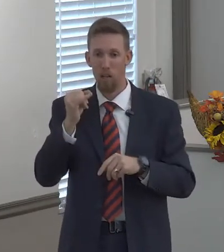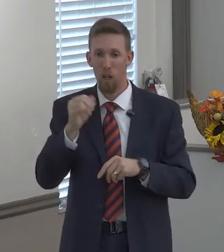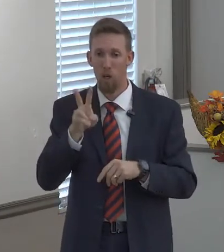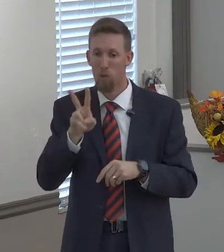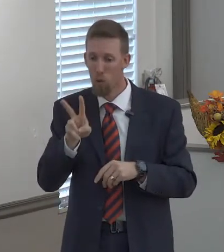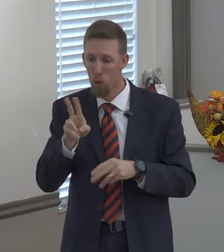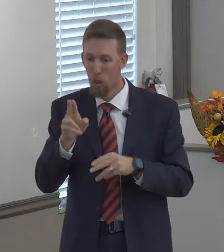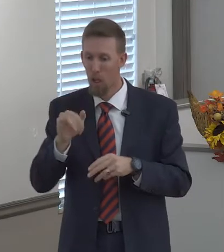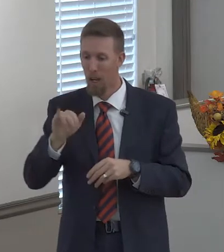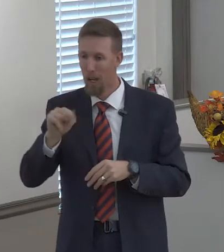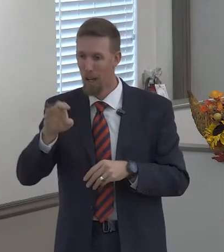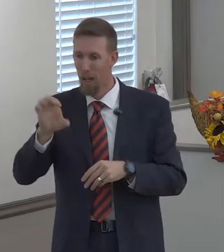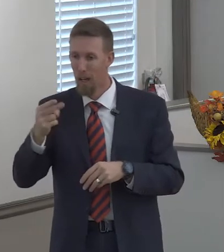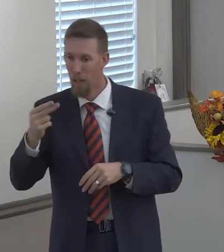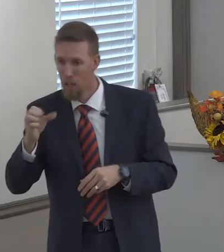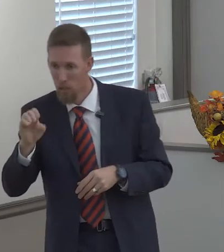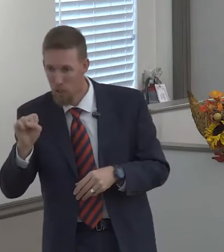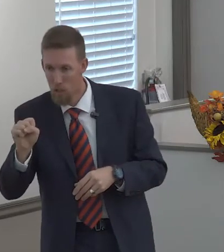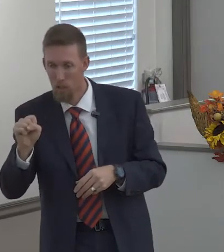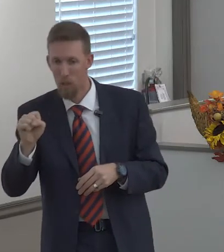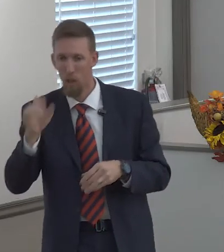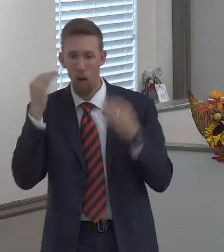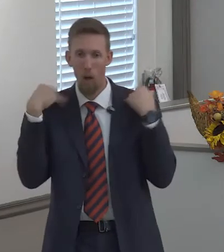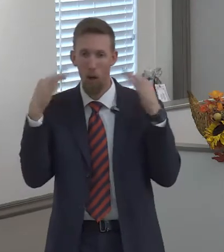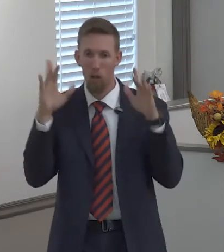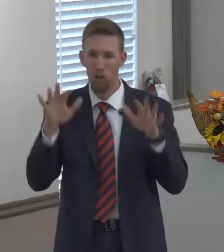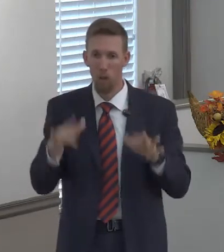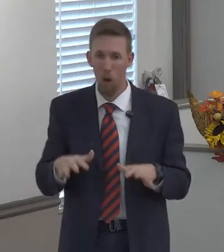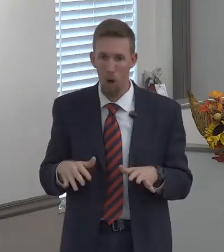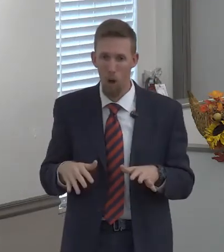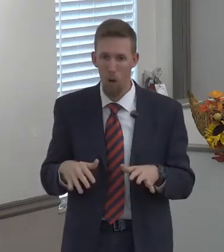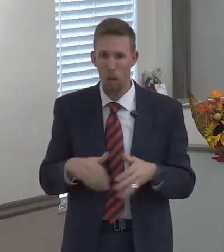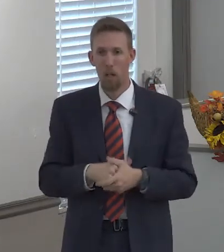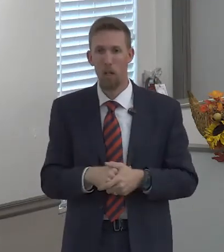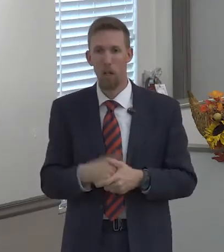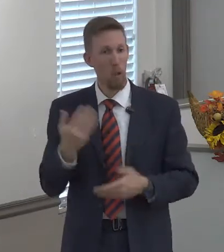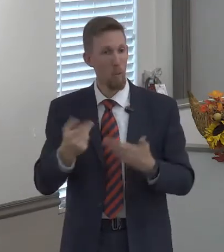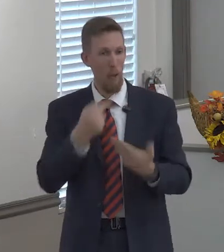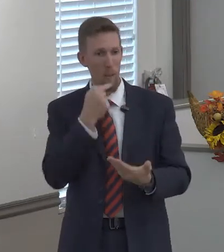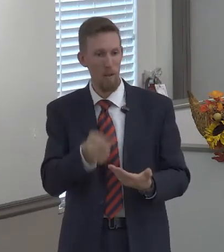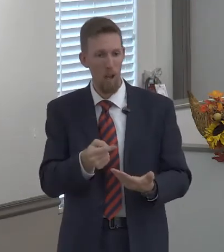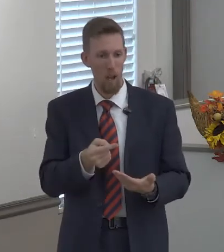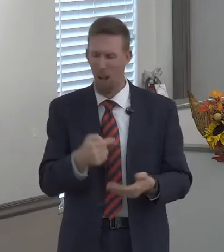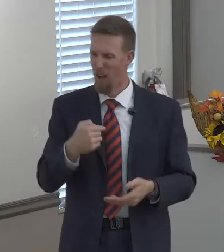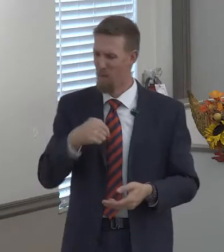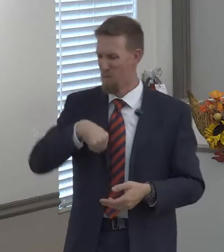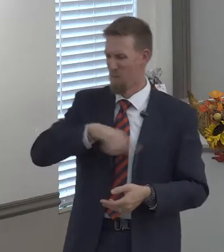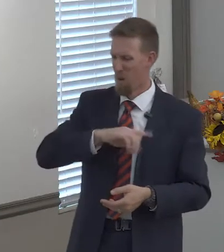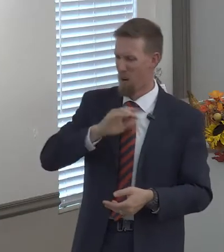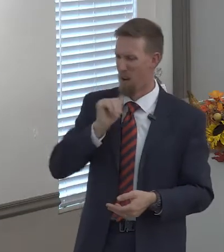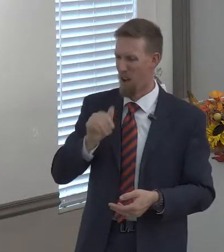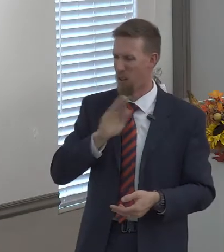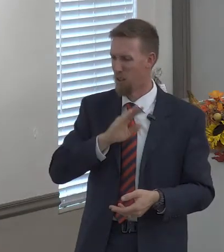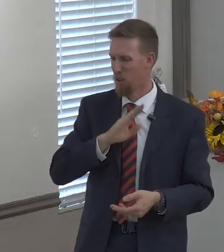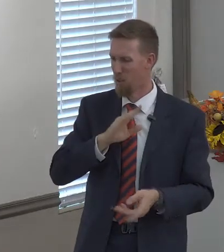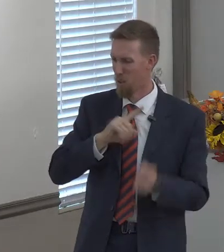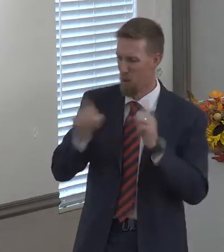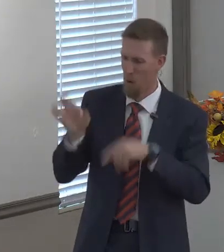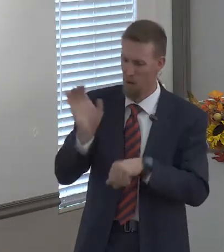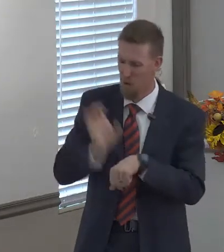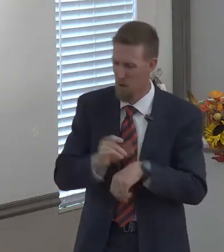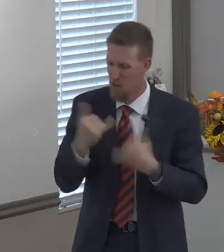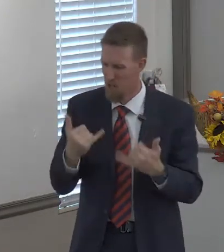church? They have a job. I said, have you found a good church? Are you sure you want to take that job? Have you found a good church